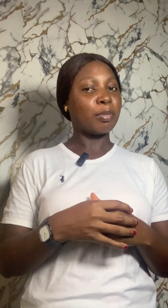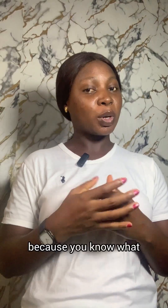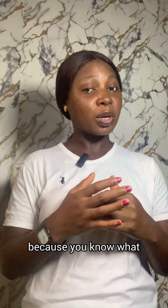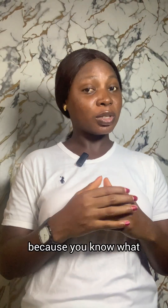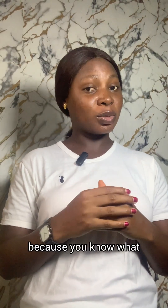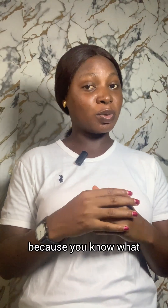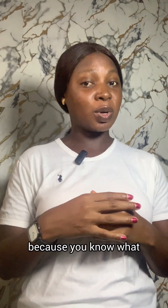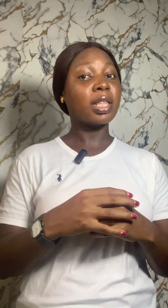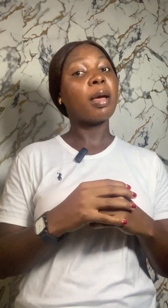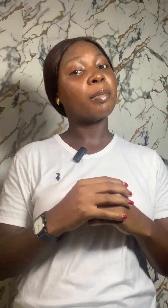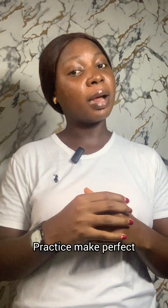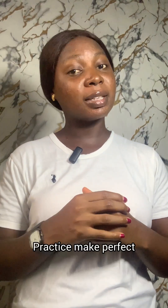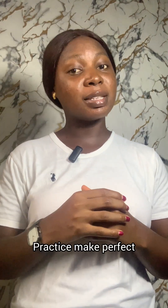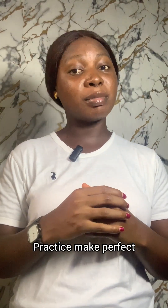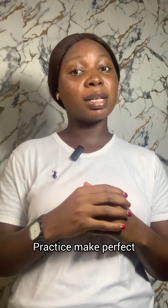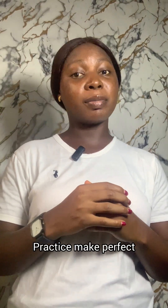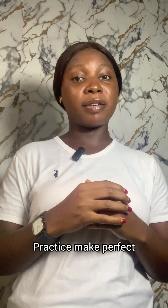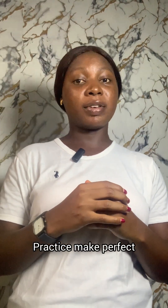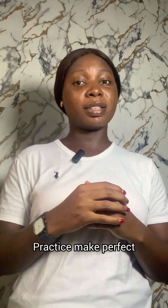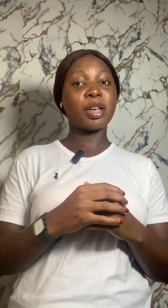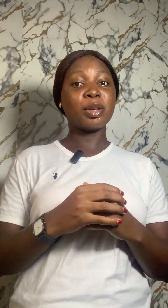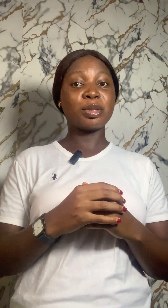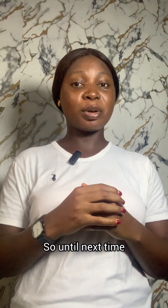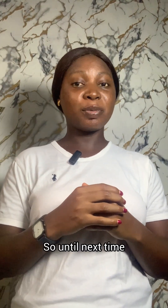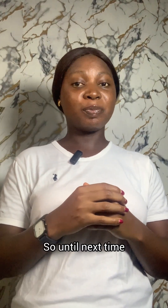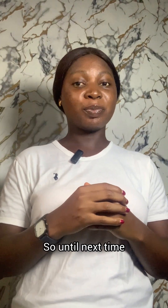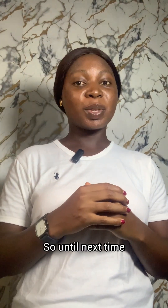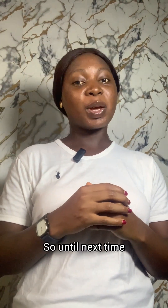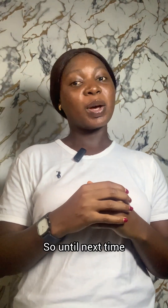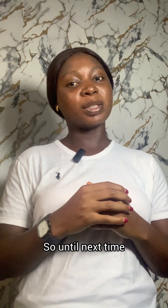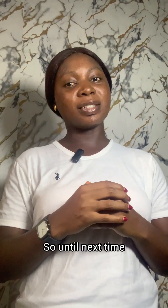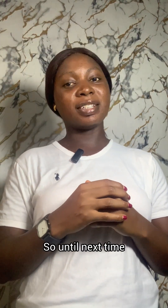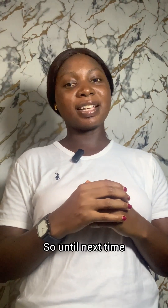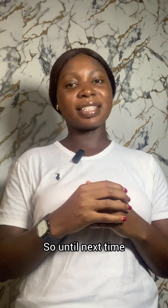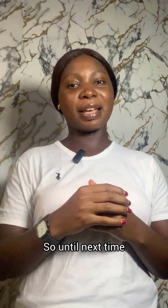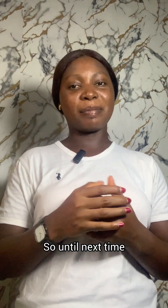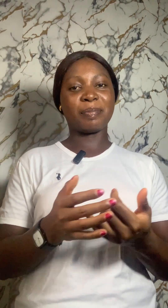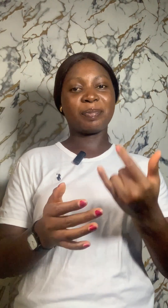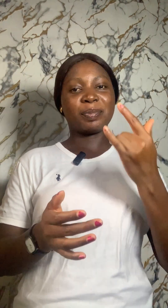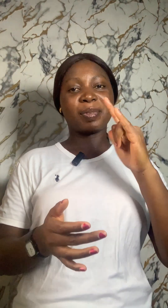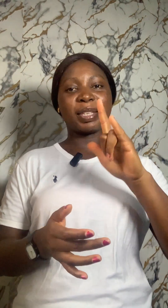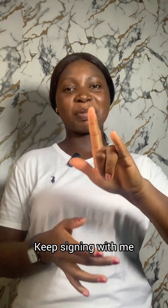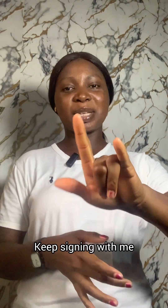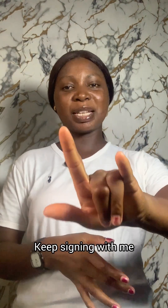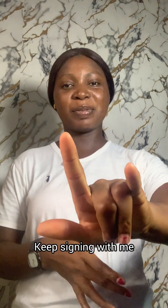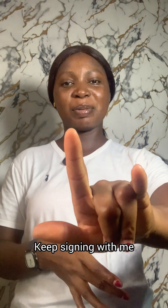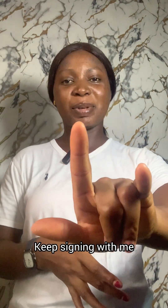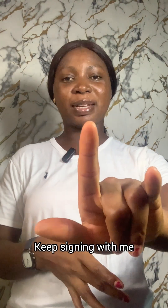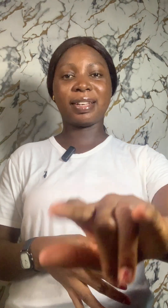because you know what? Practice makes perfect. So until next time, keep signing with me.